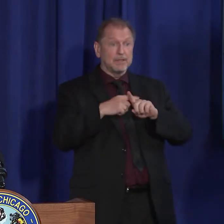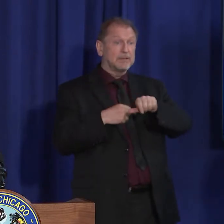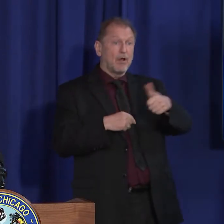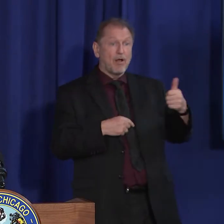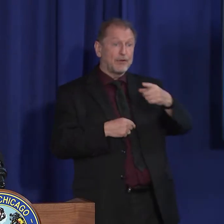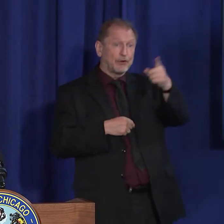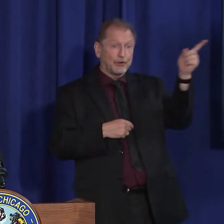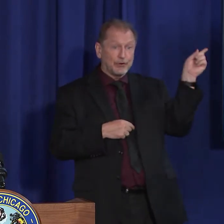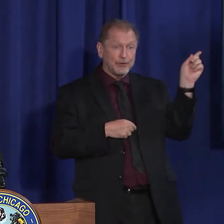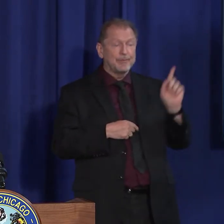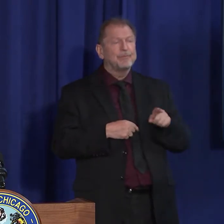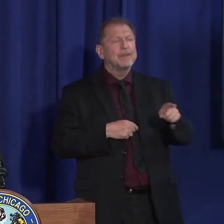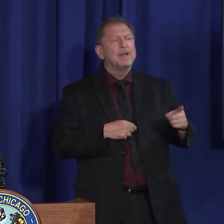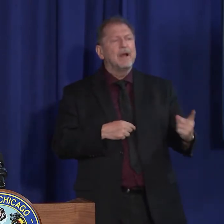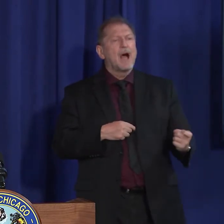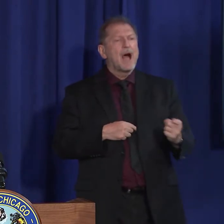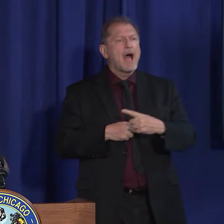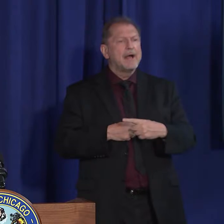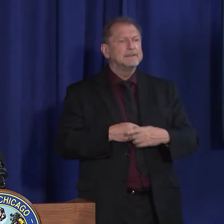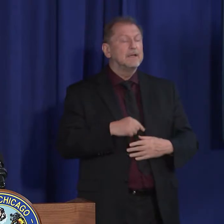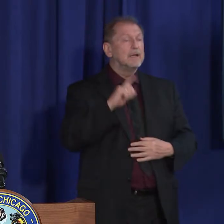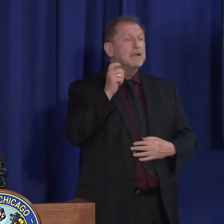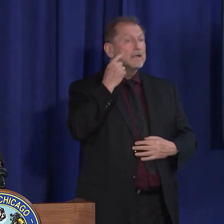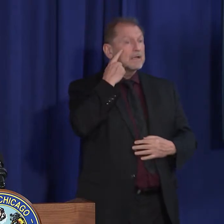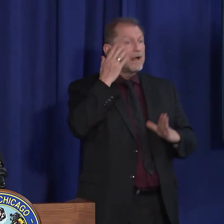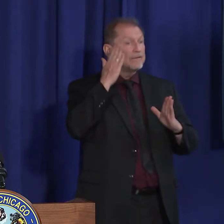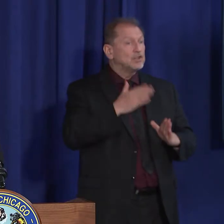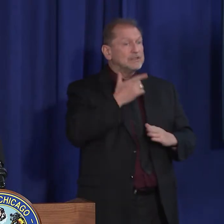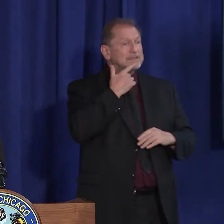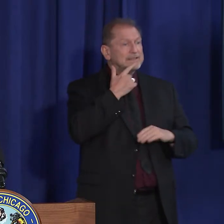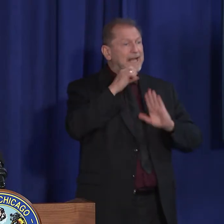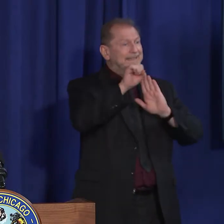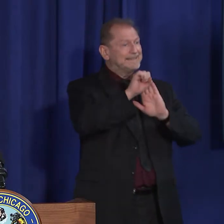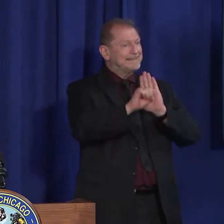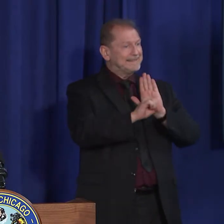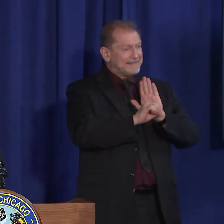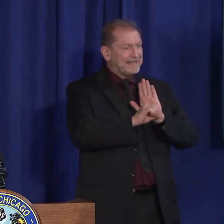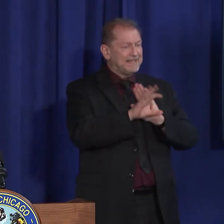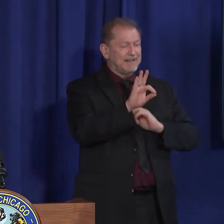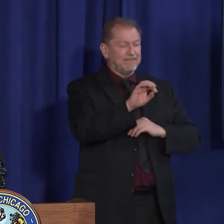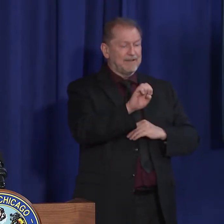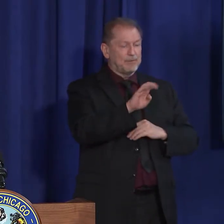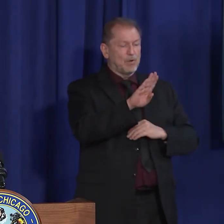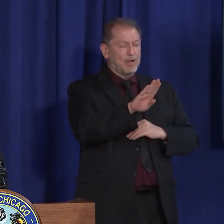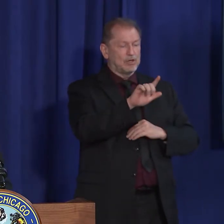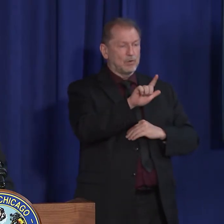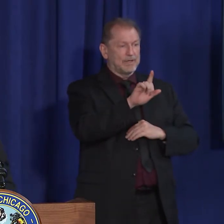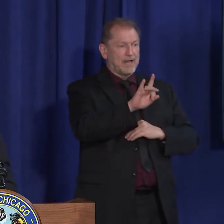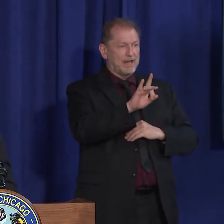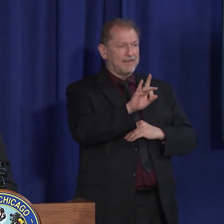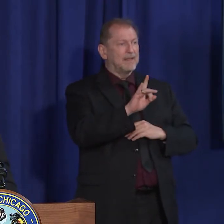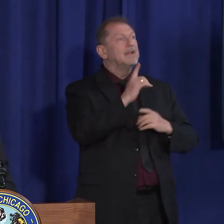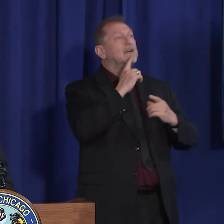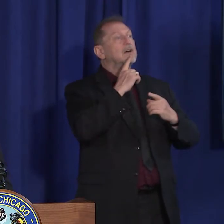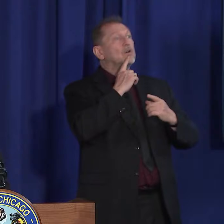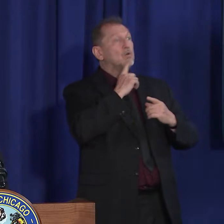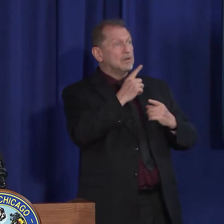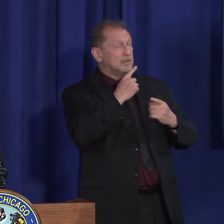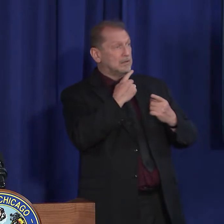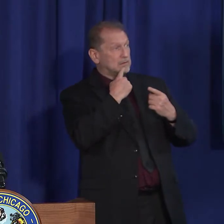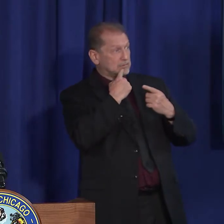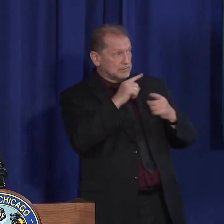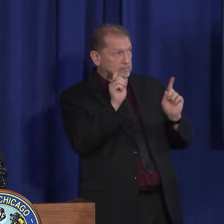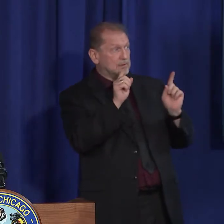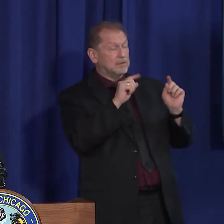Hi, Mayor. After the governor announced that he would lift the statewide mask mandate on February 28th, you said Chicago needed to be at